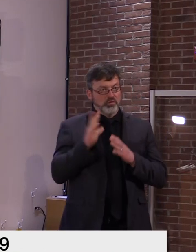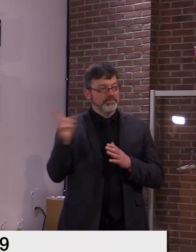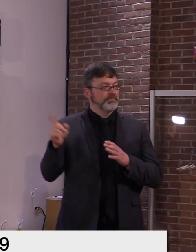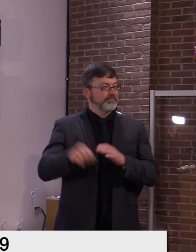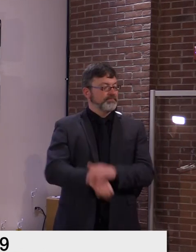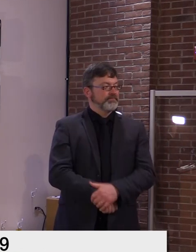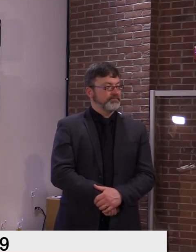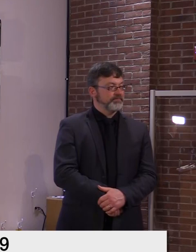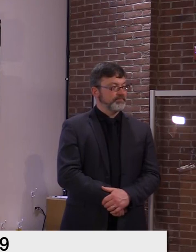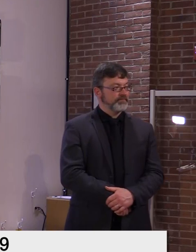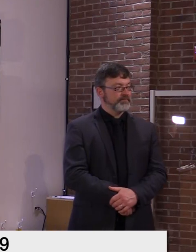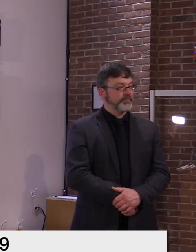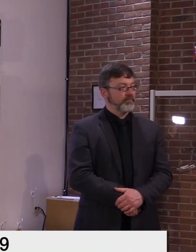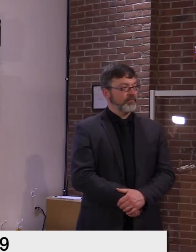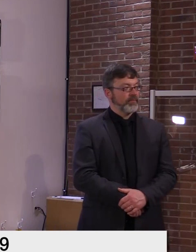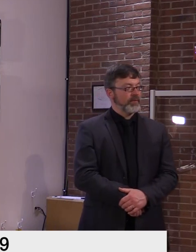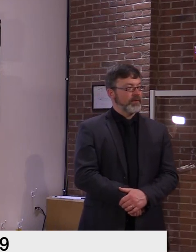about